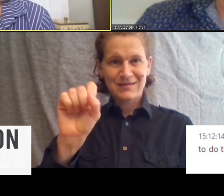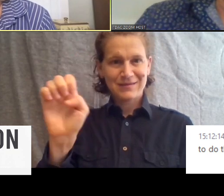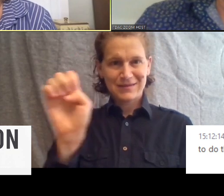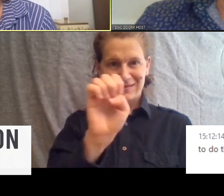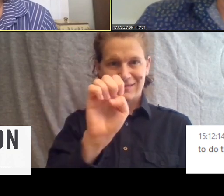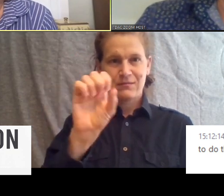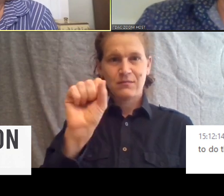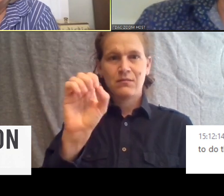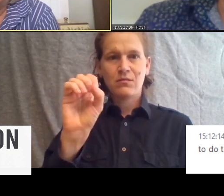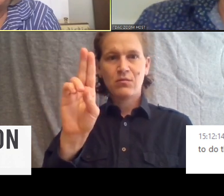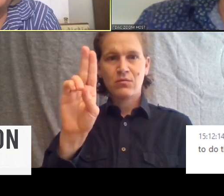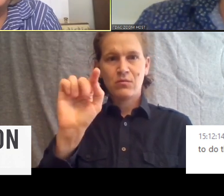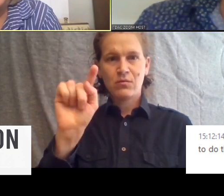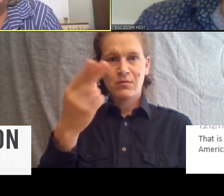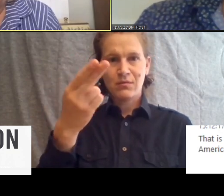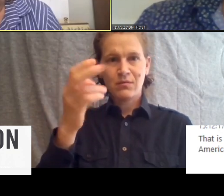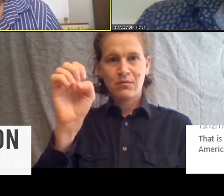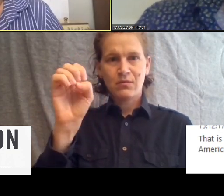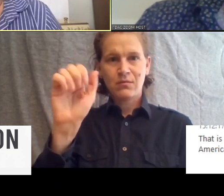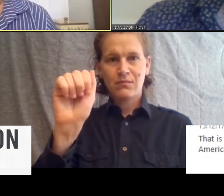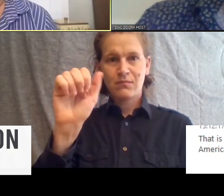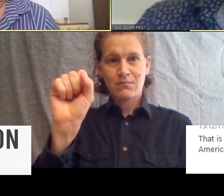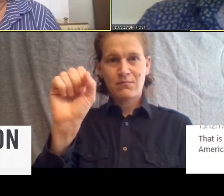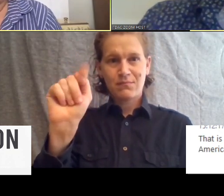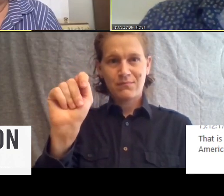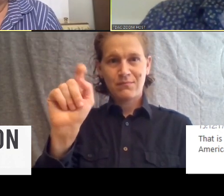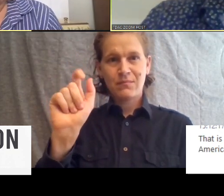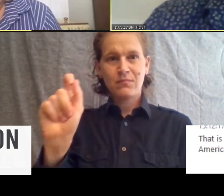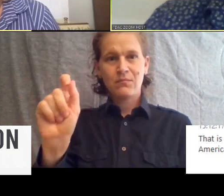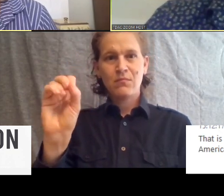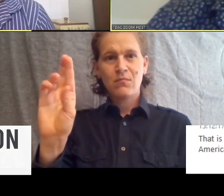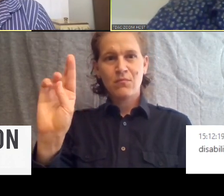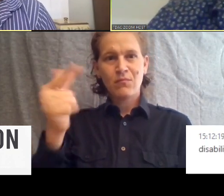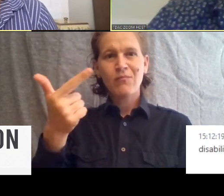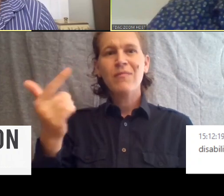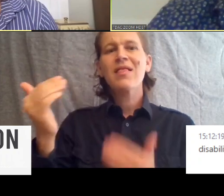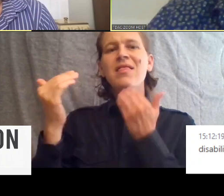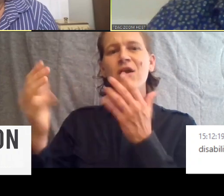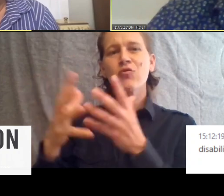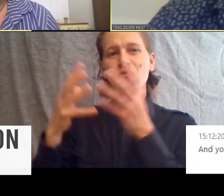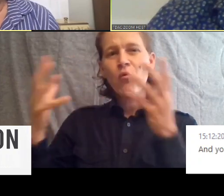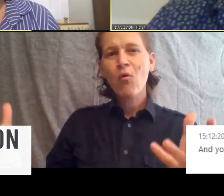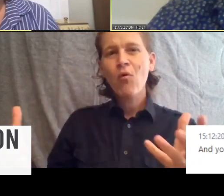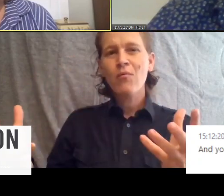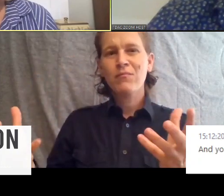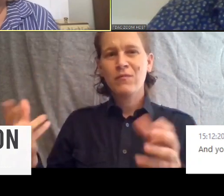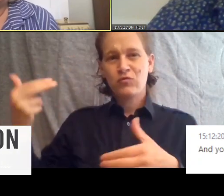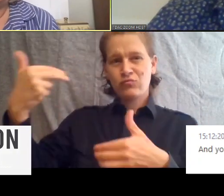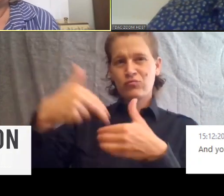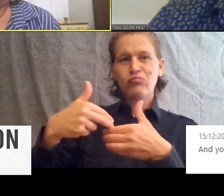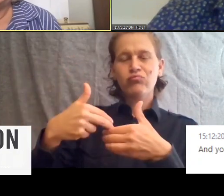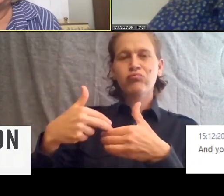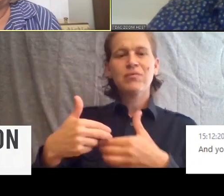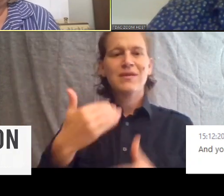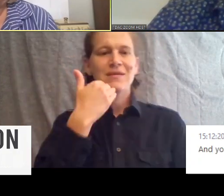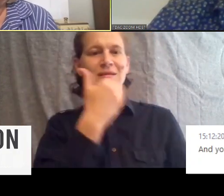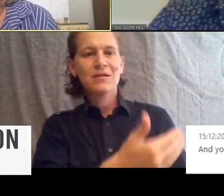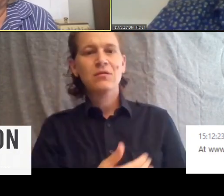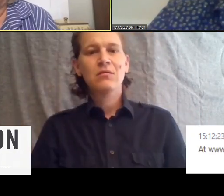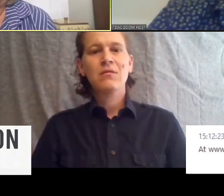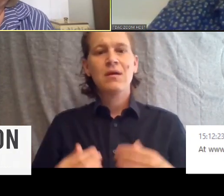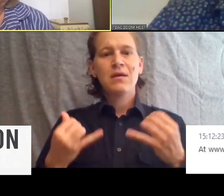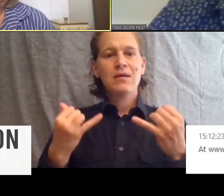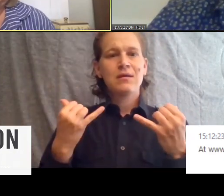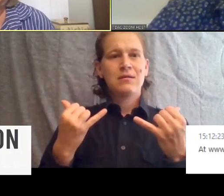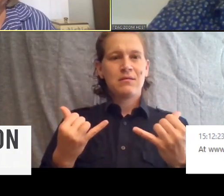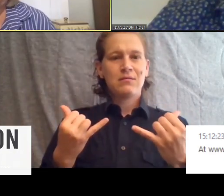www.adasoutheast.org. Thank you so much, Timothy, for sharing with us today. And now I'm going to turn over